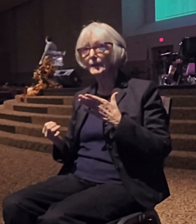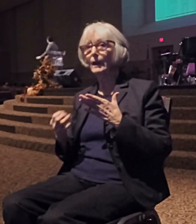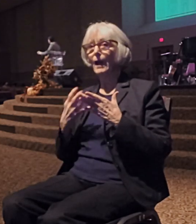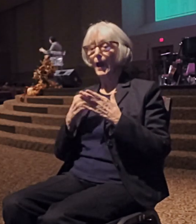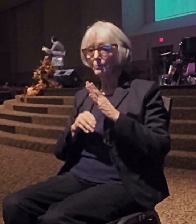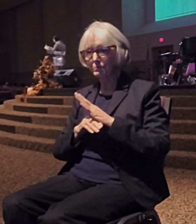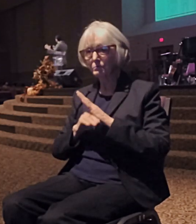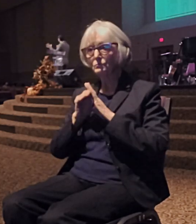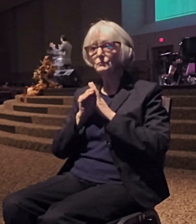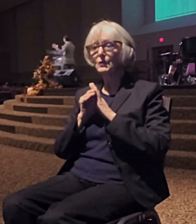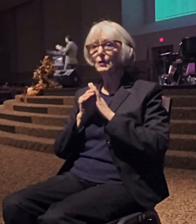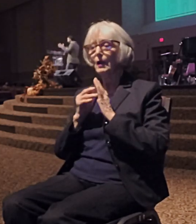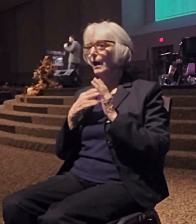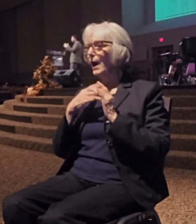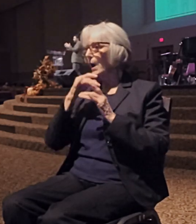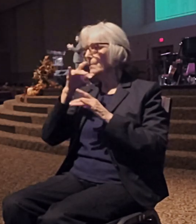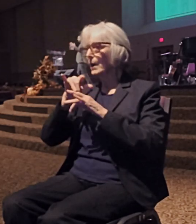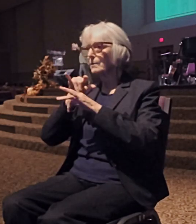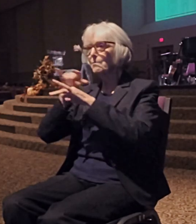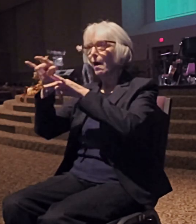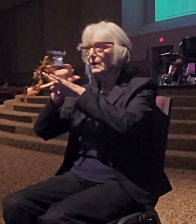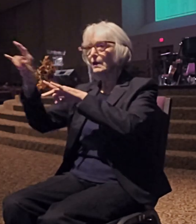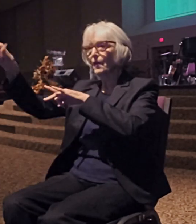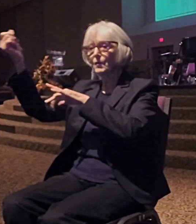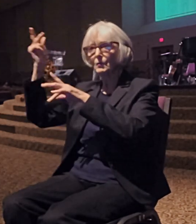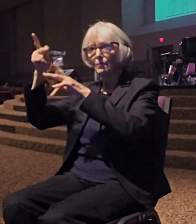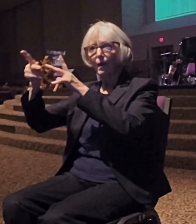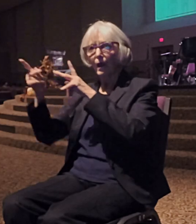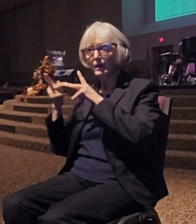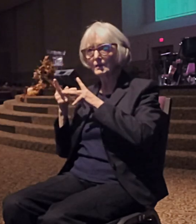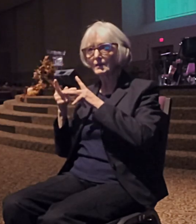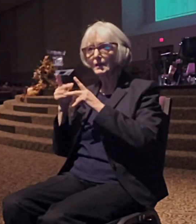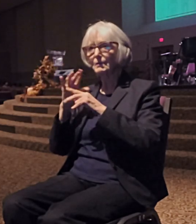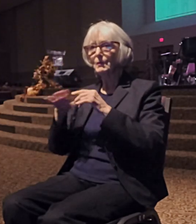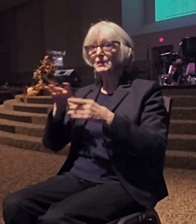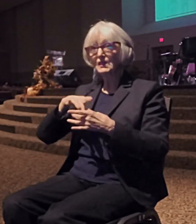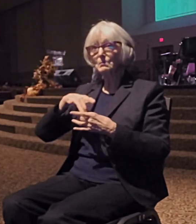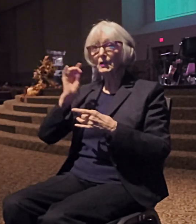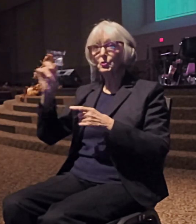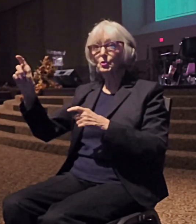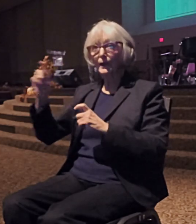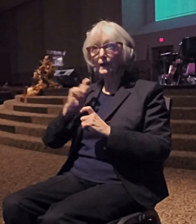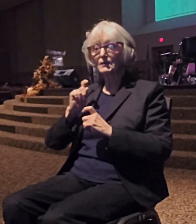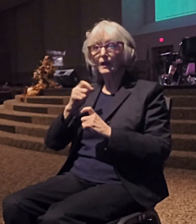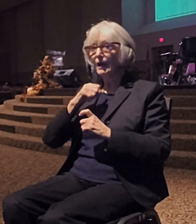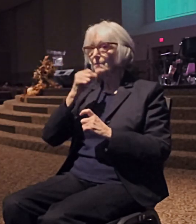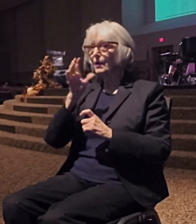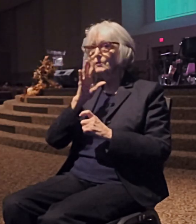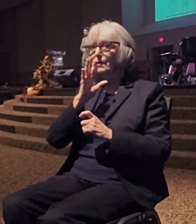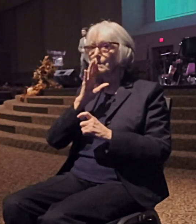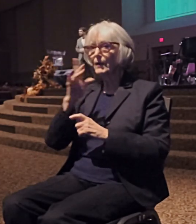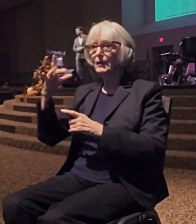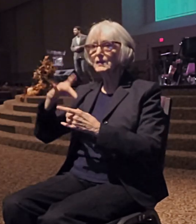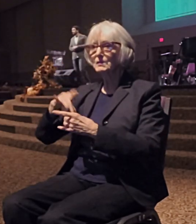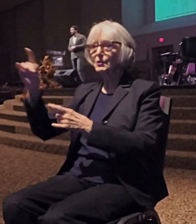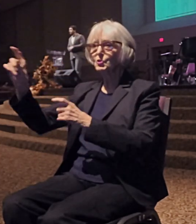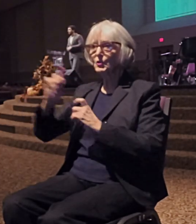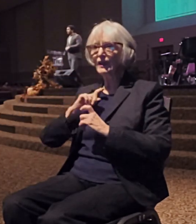reality, and I'm not knocking. Elsewhere, we might use the term spiritual gifts. And I'm not knocking spiritual gift